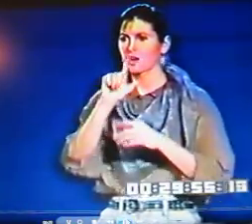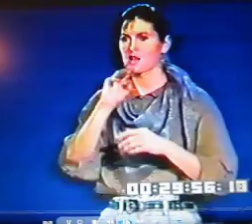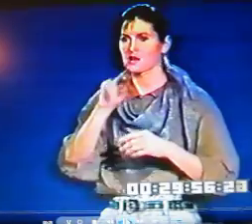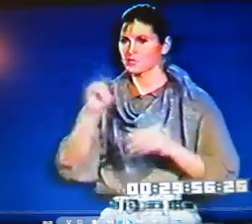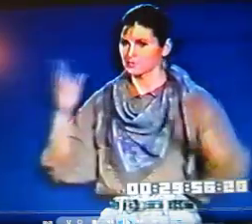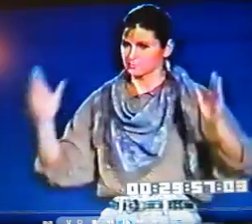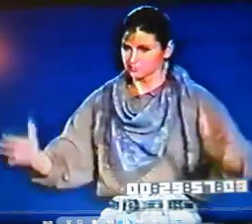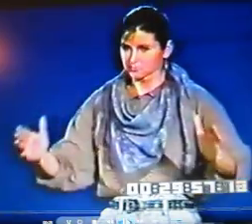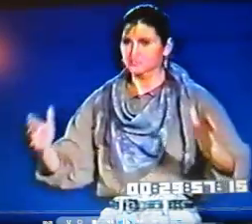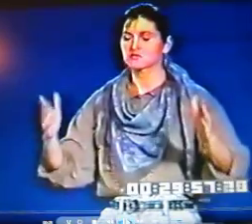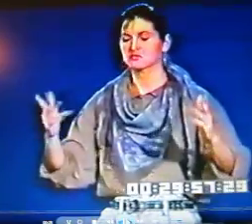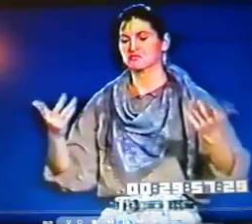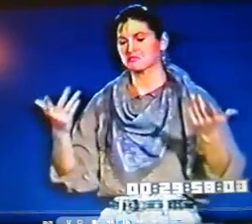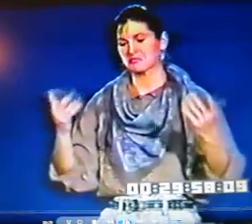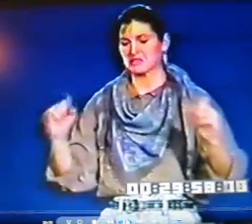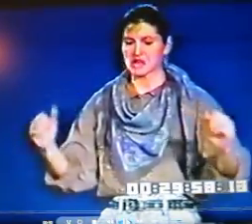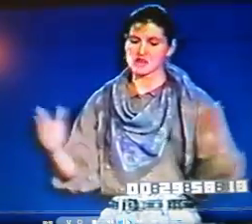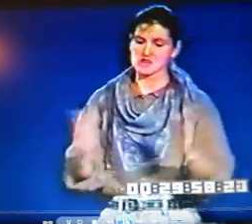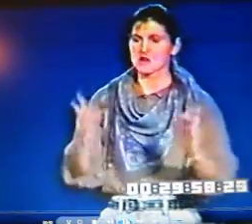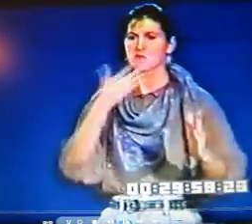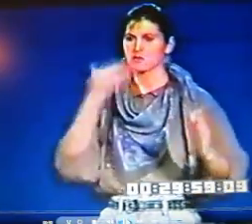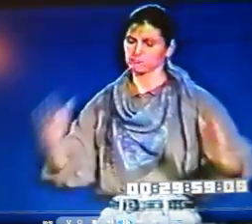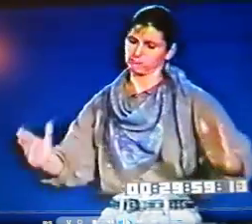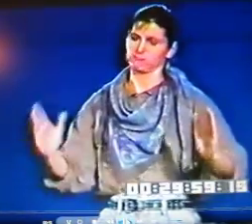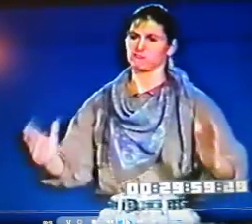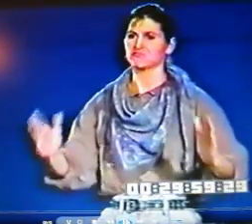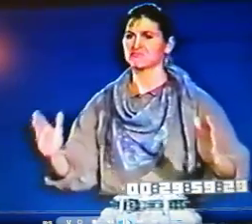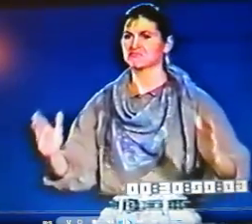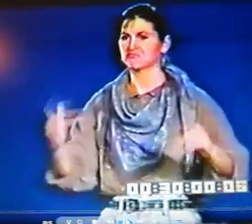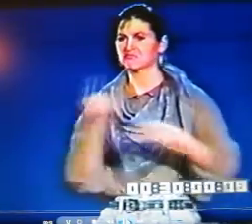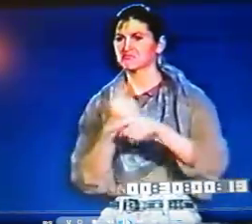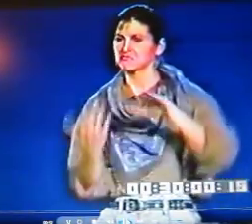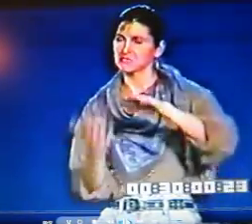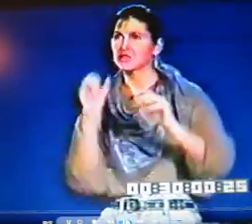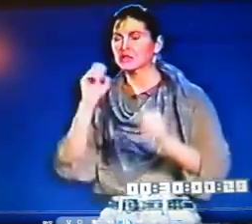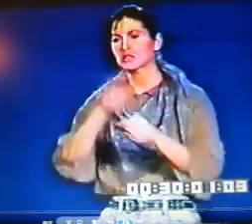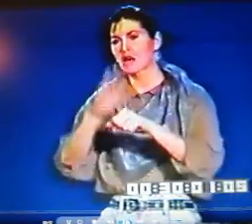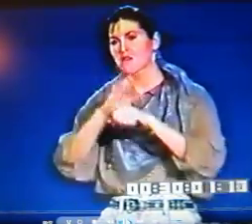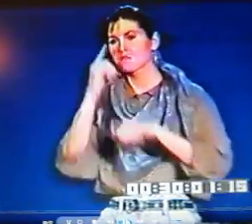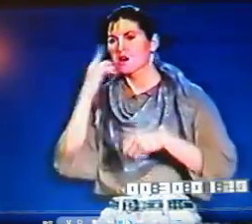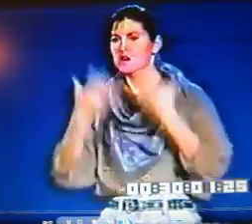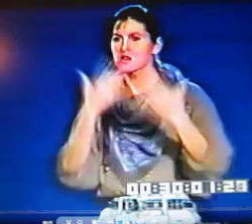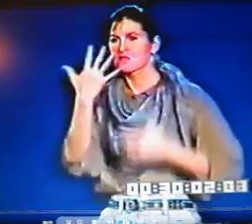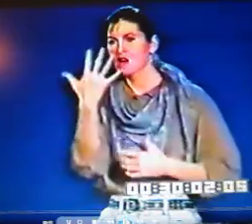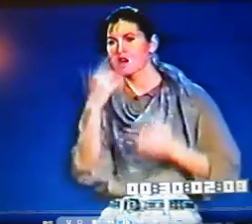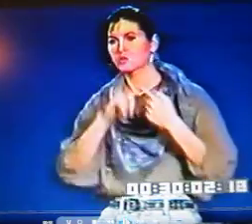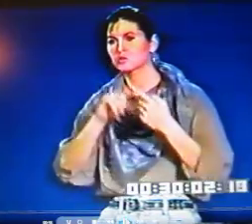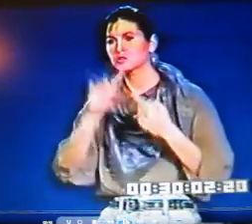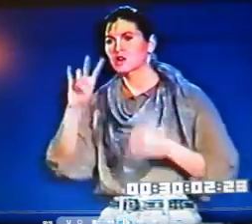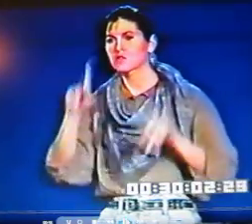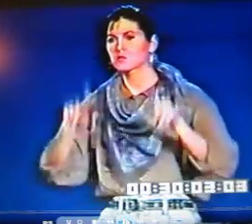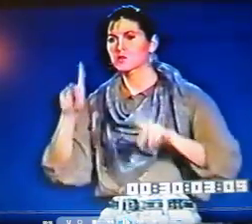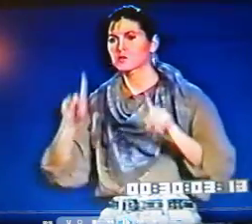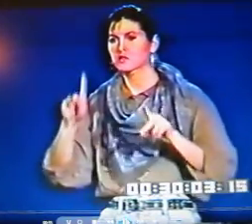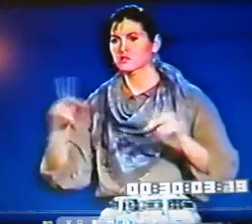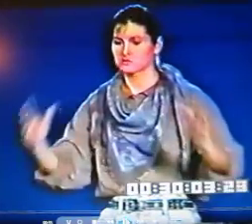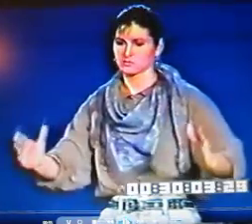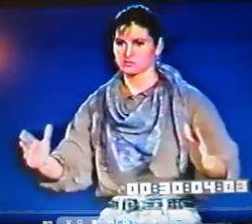You need a fresh big salmon. A big one is best. It'll feed about 5 to